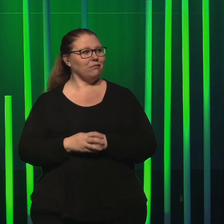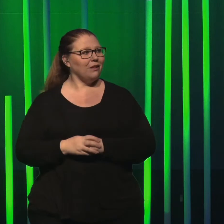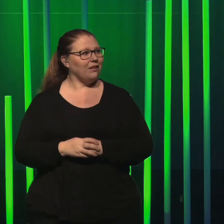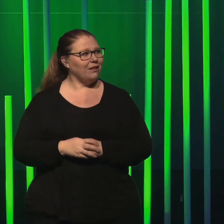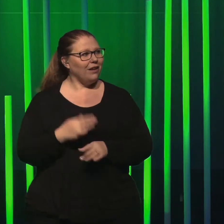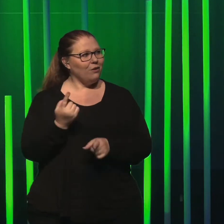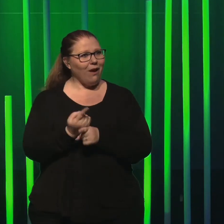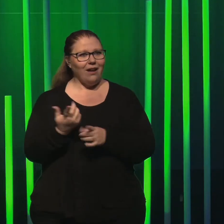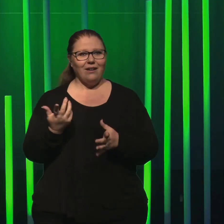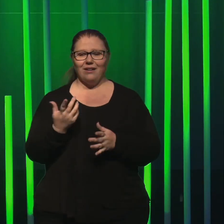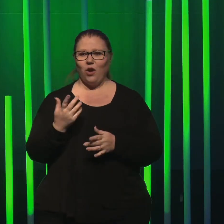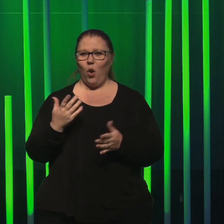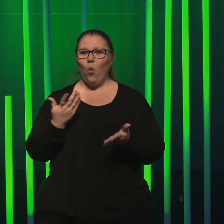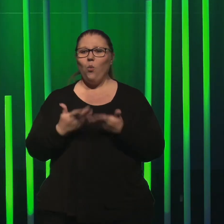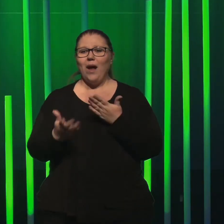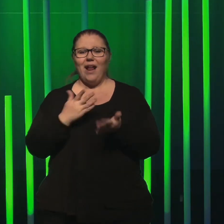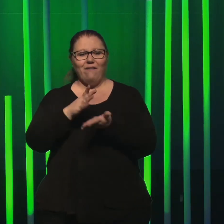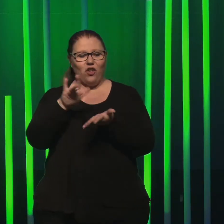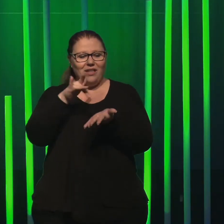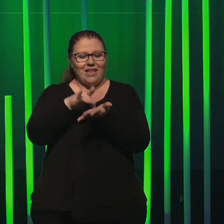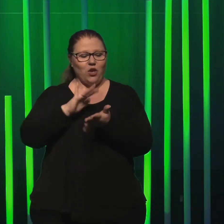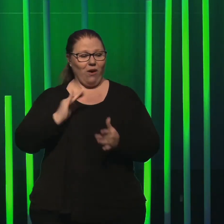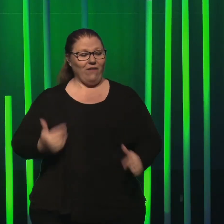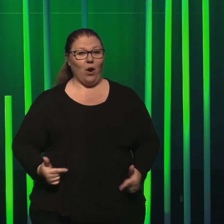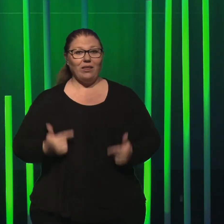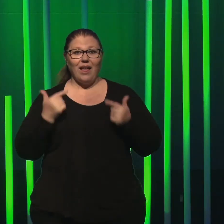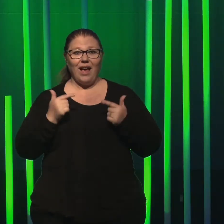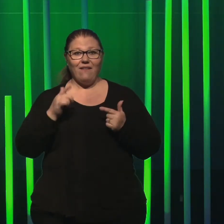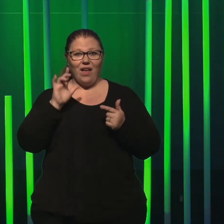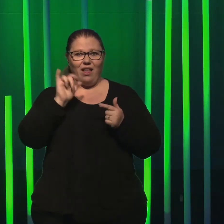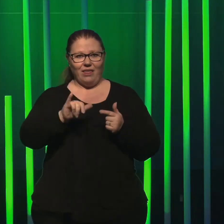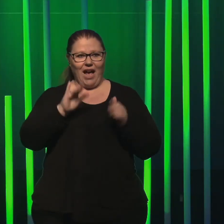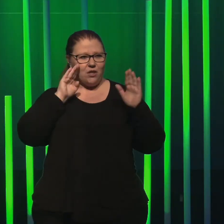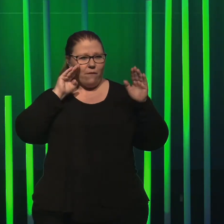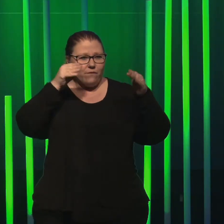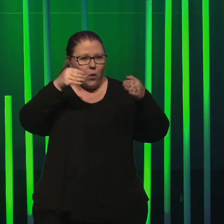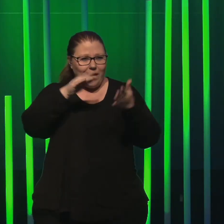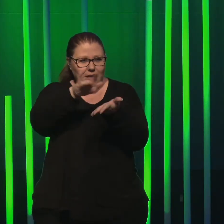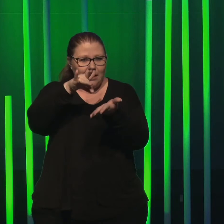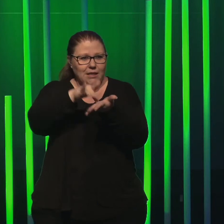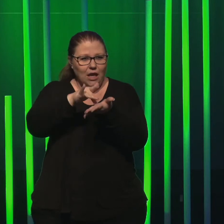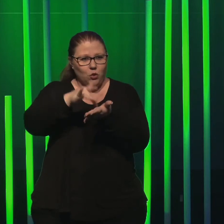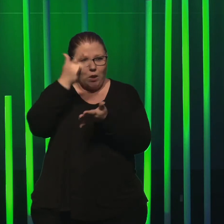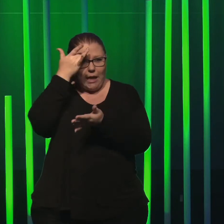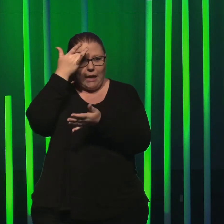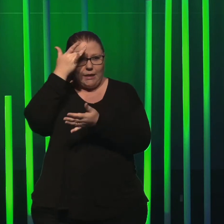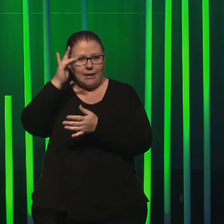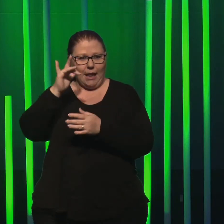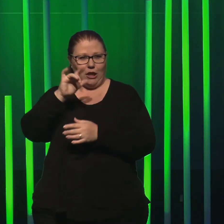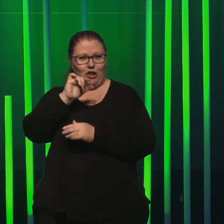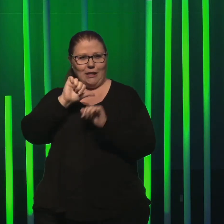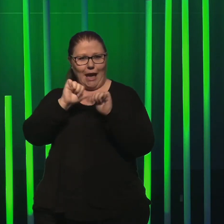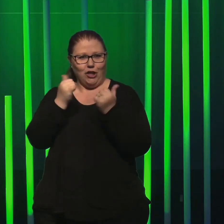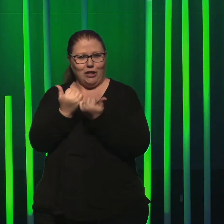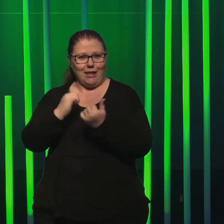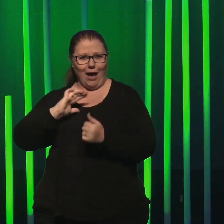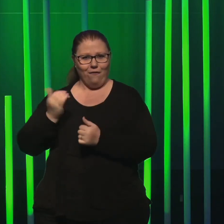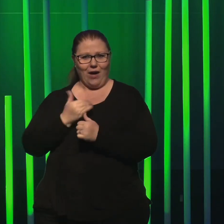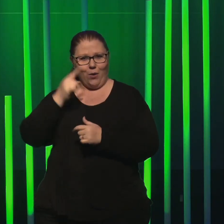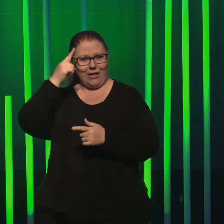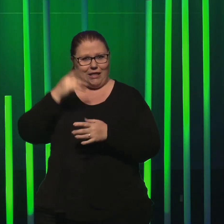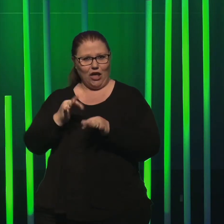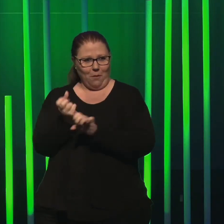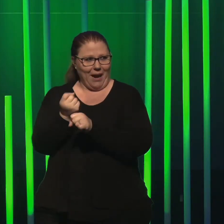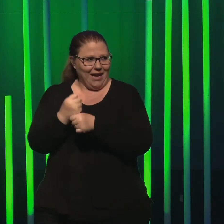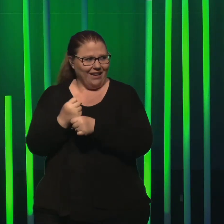So whatever the center of our life is, it becomes kind of the central intelligence agency of our decision making, right?